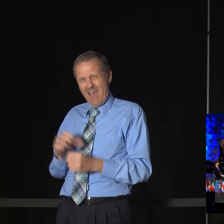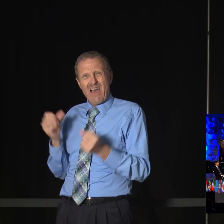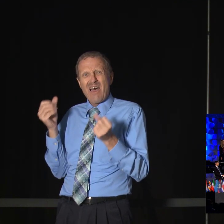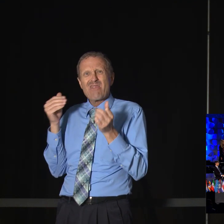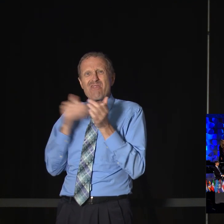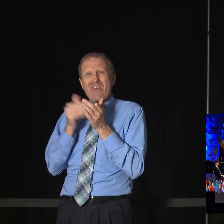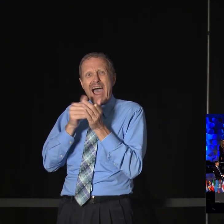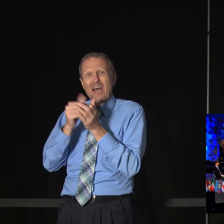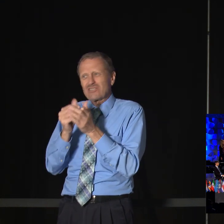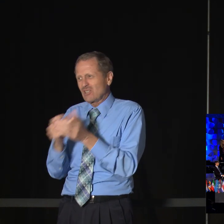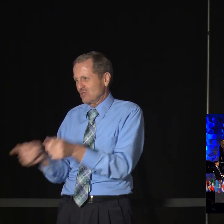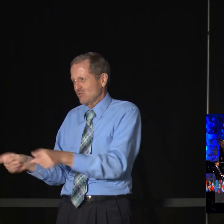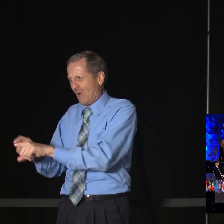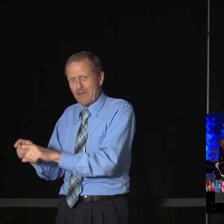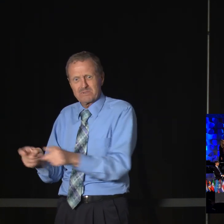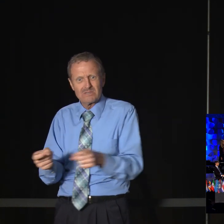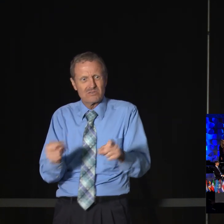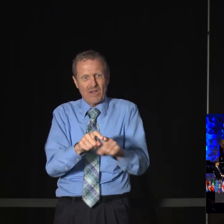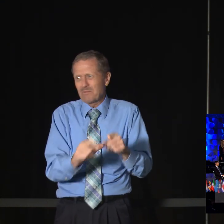thousand snares